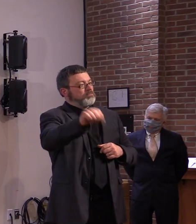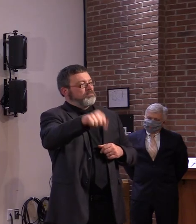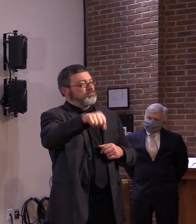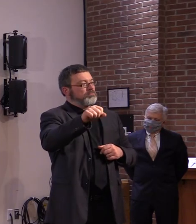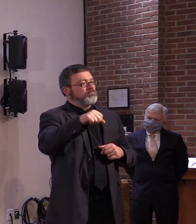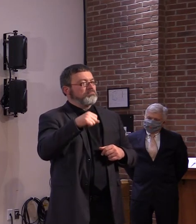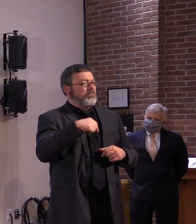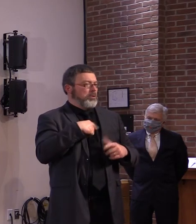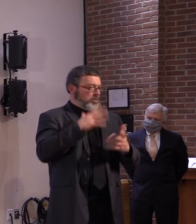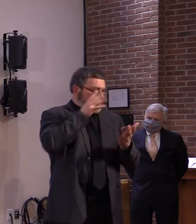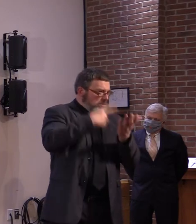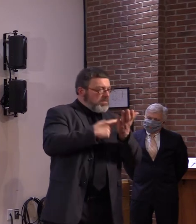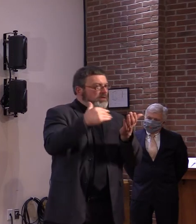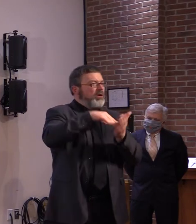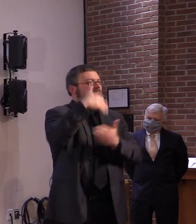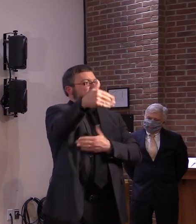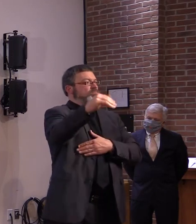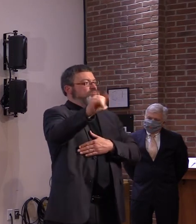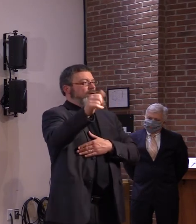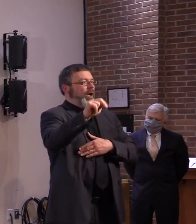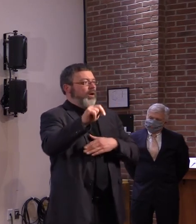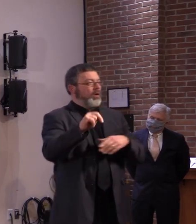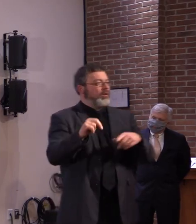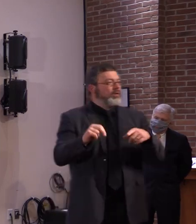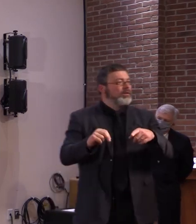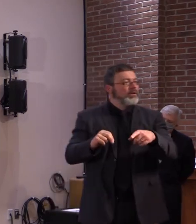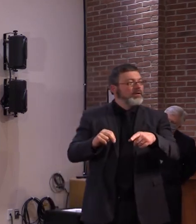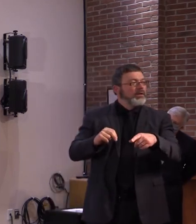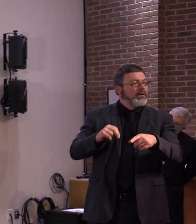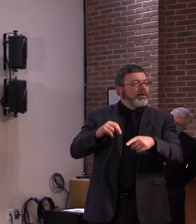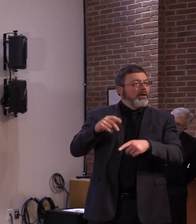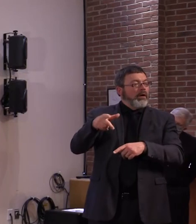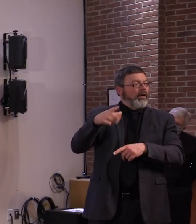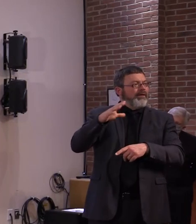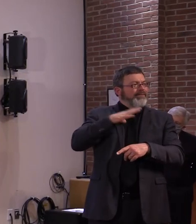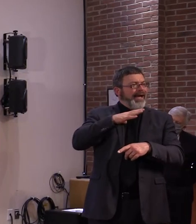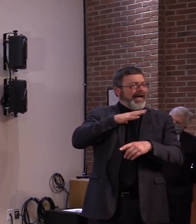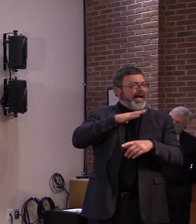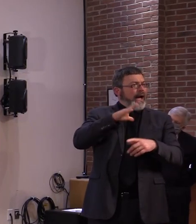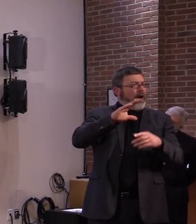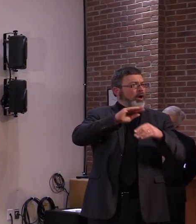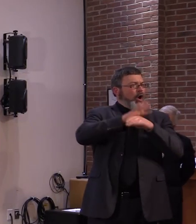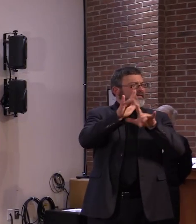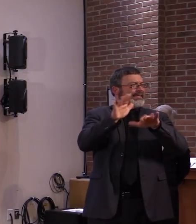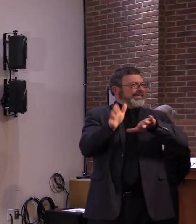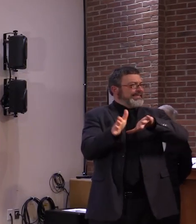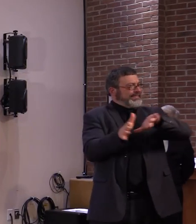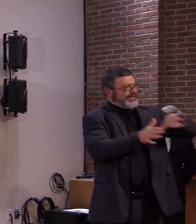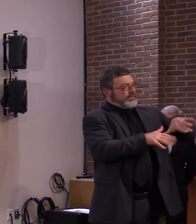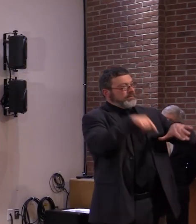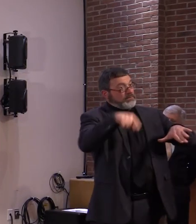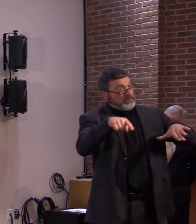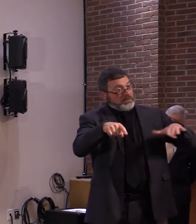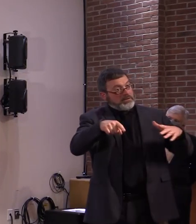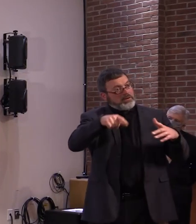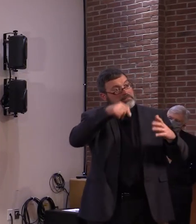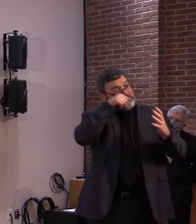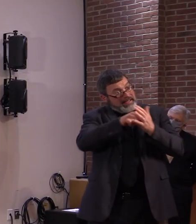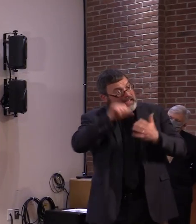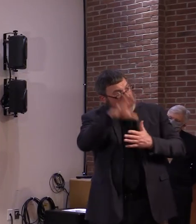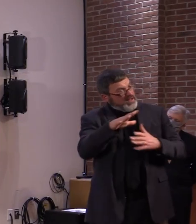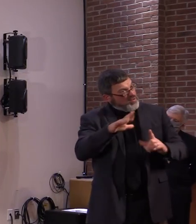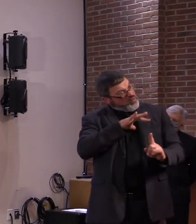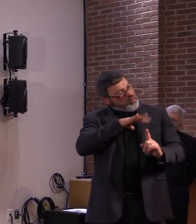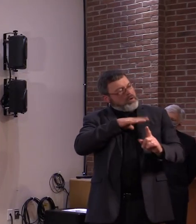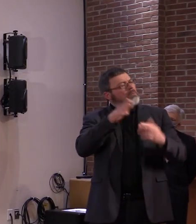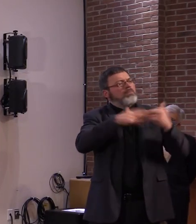Even apart from COVID, do you see this as a method that the state could use just going forward? Well, again, if we can, you